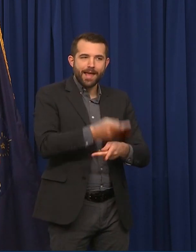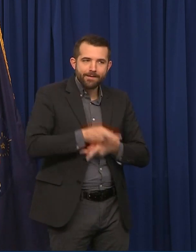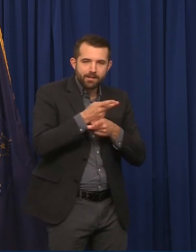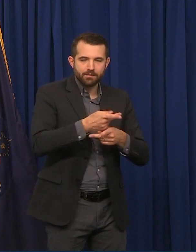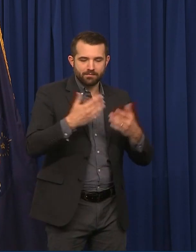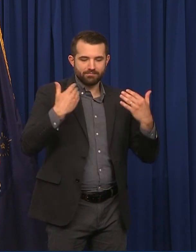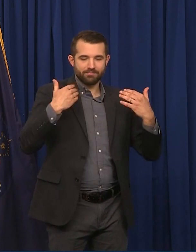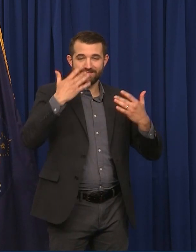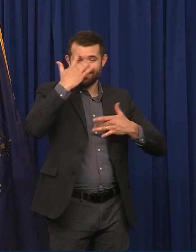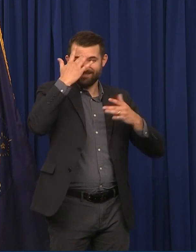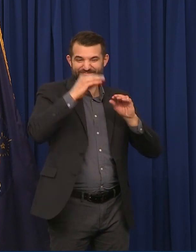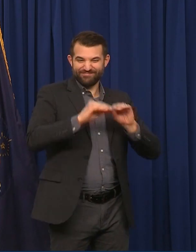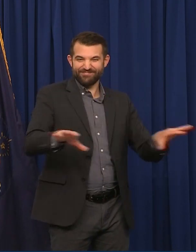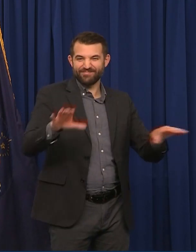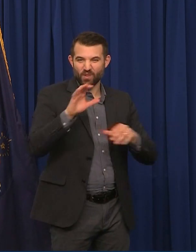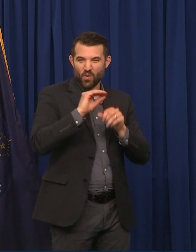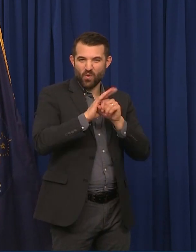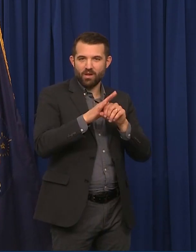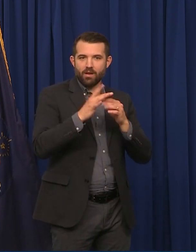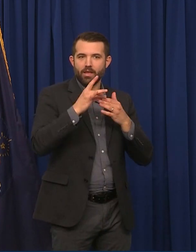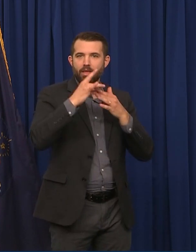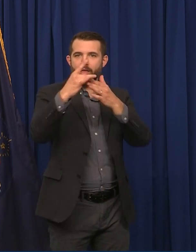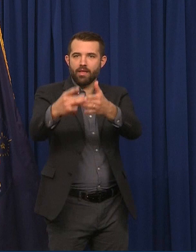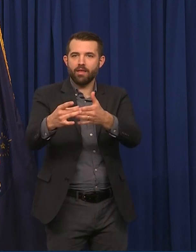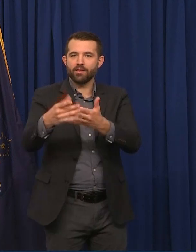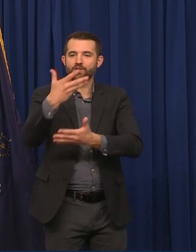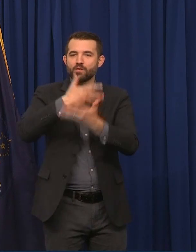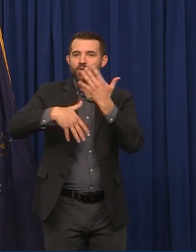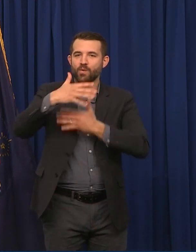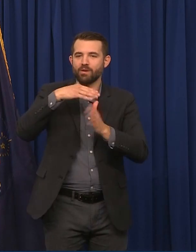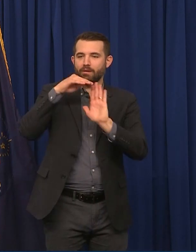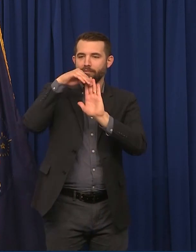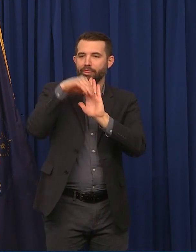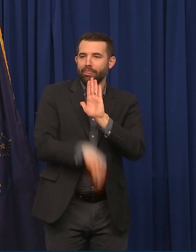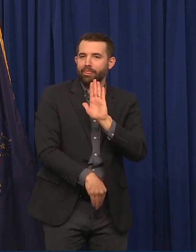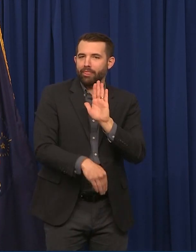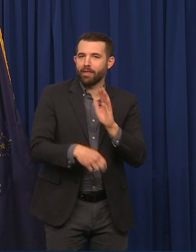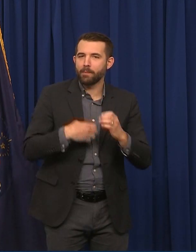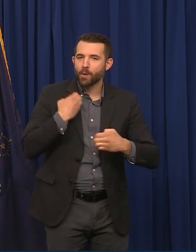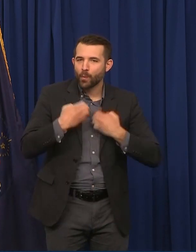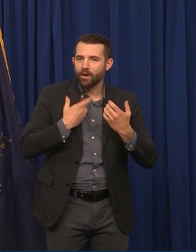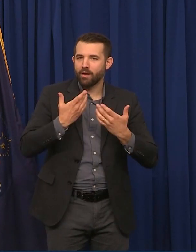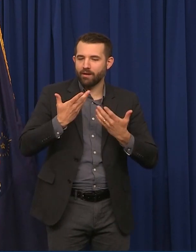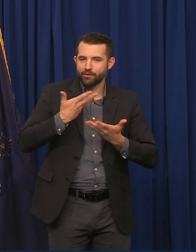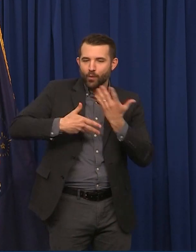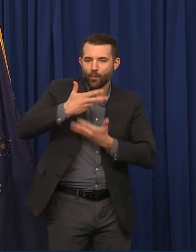itself. I'd like to turn next to Bill Trotter at the BDN.